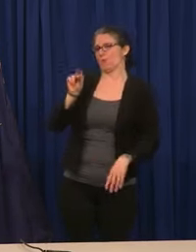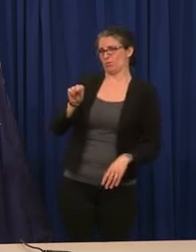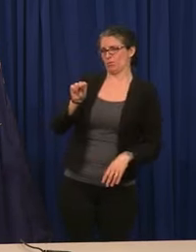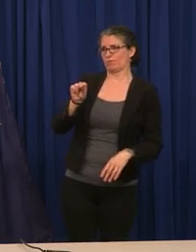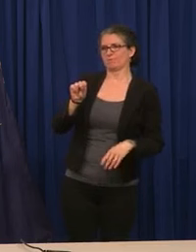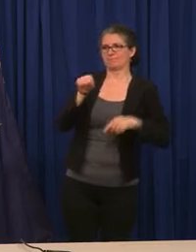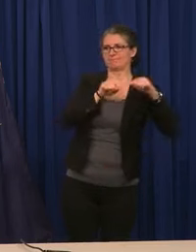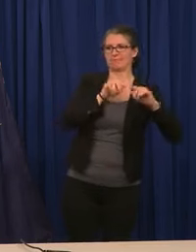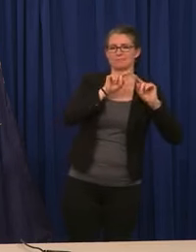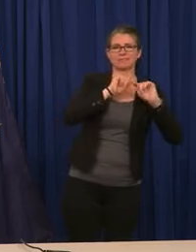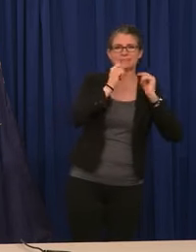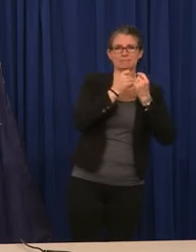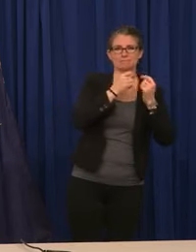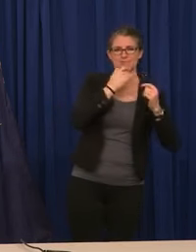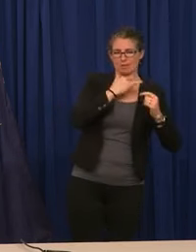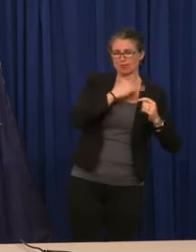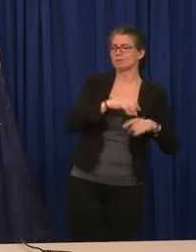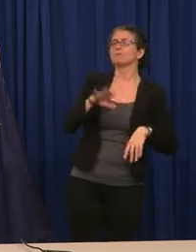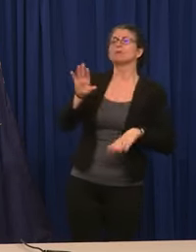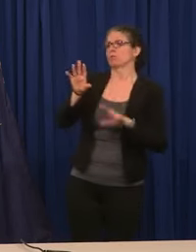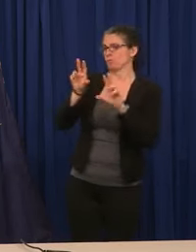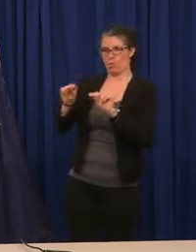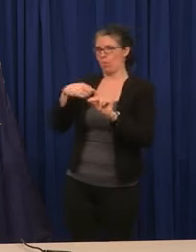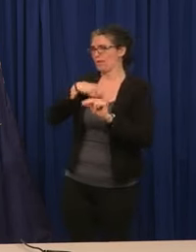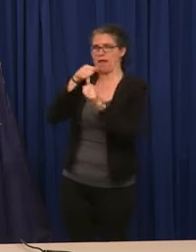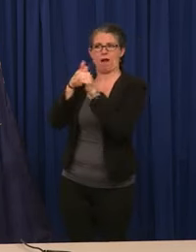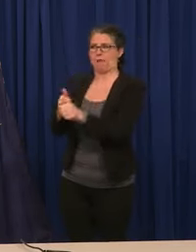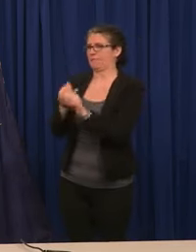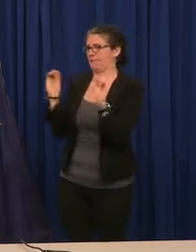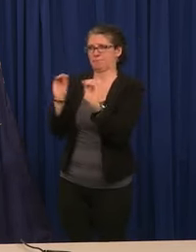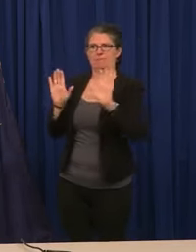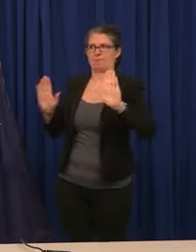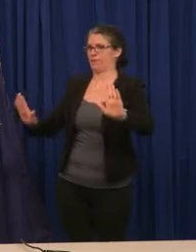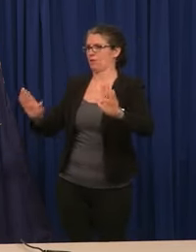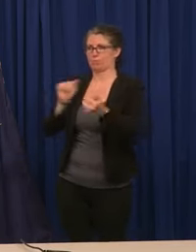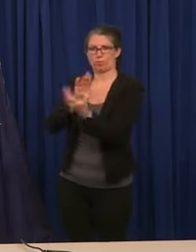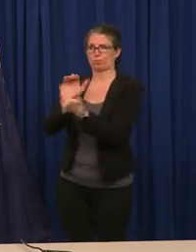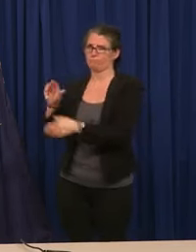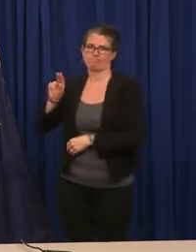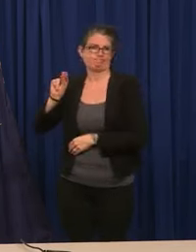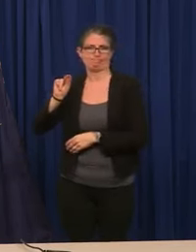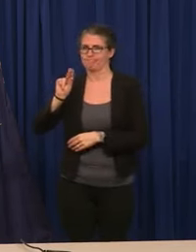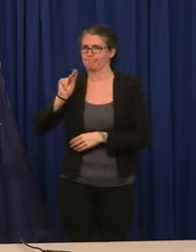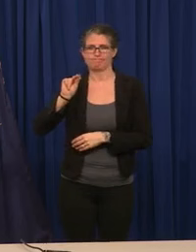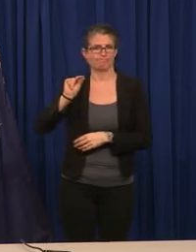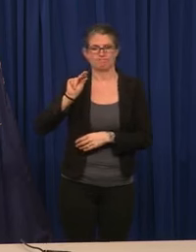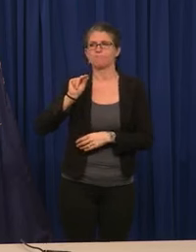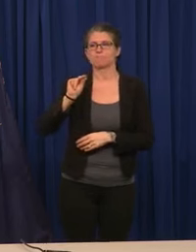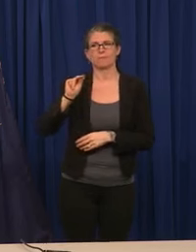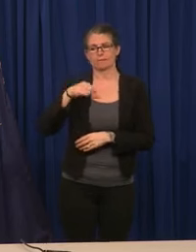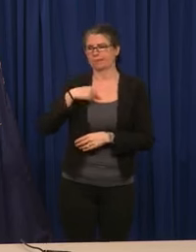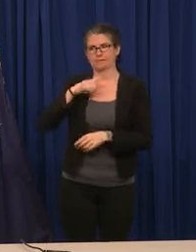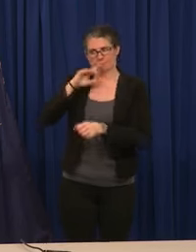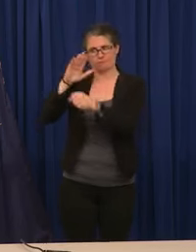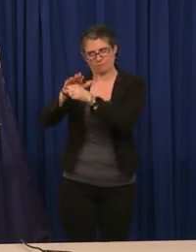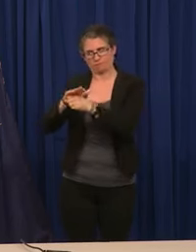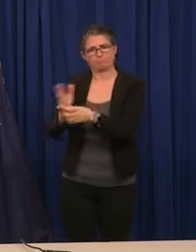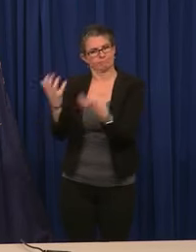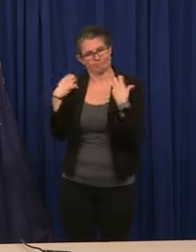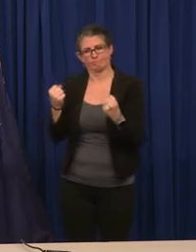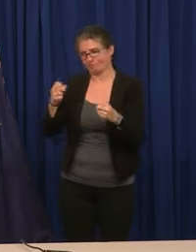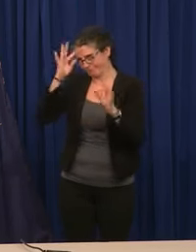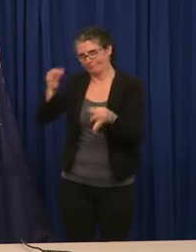with strategies, to Dustin's earlier question, concert with strategies that other states are collectively thinking about, and I think done at the right